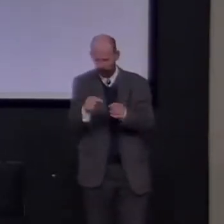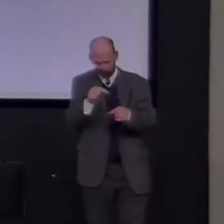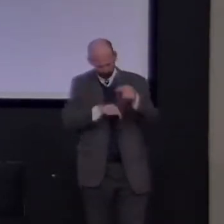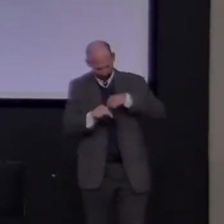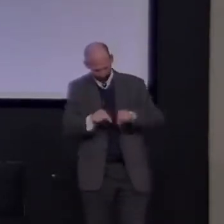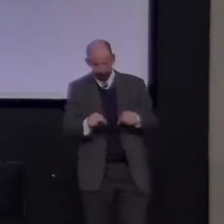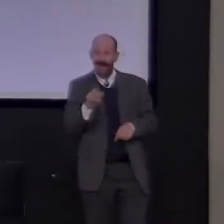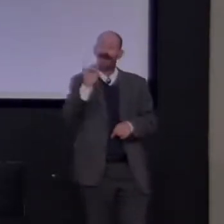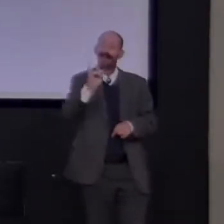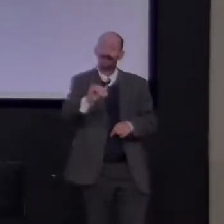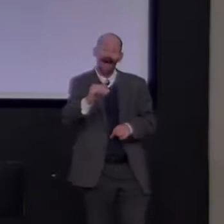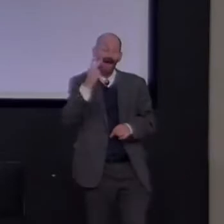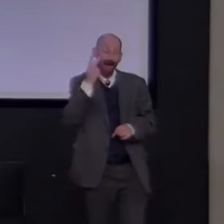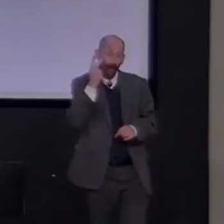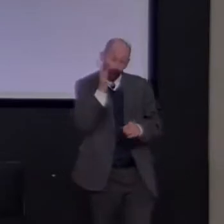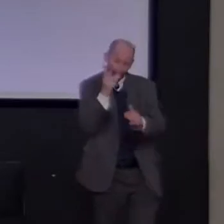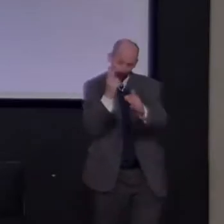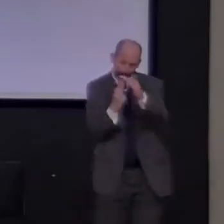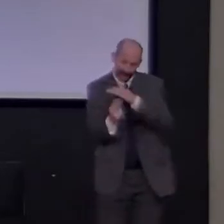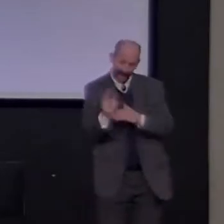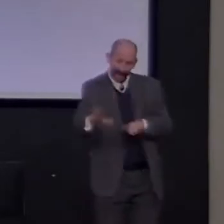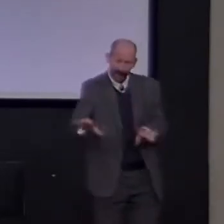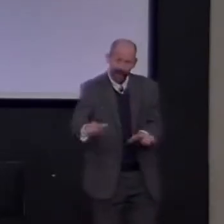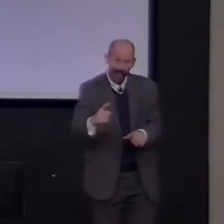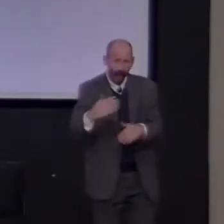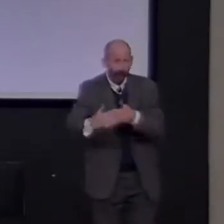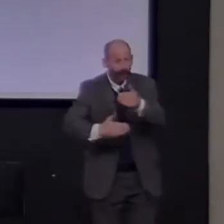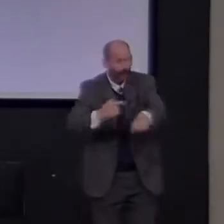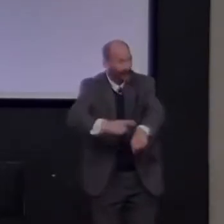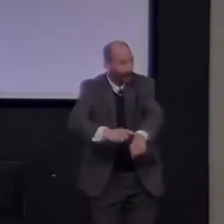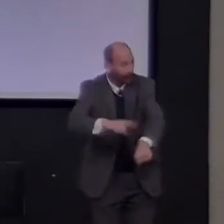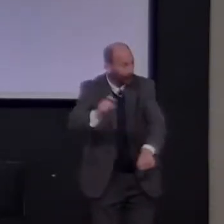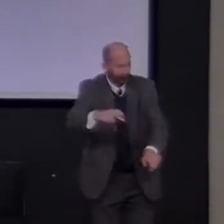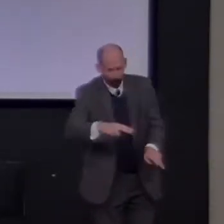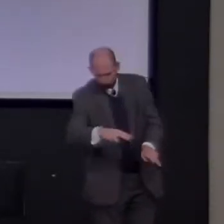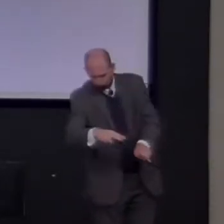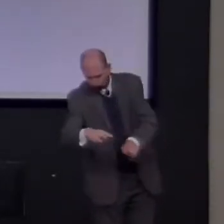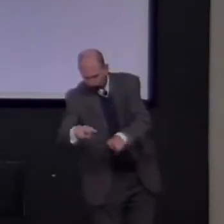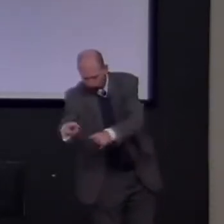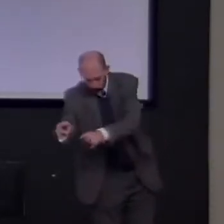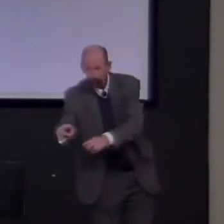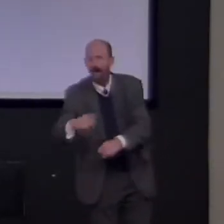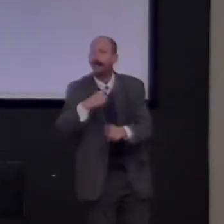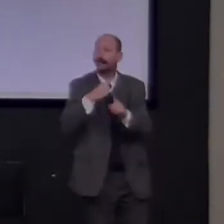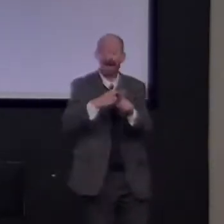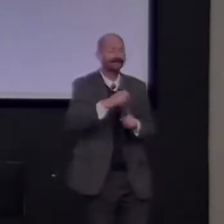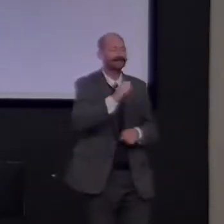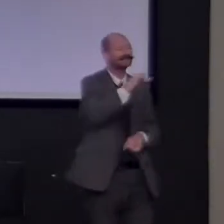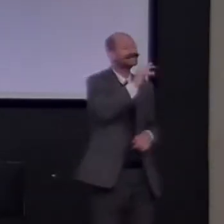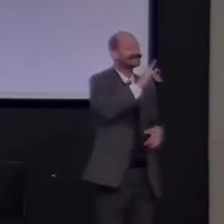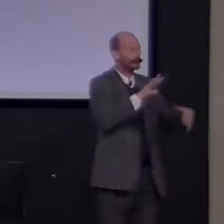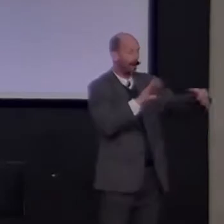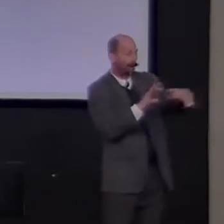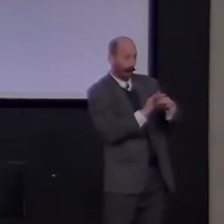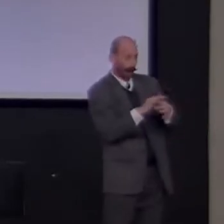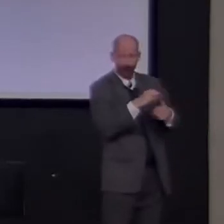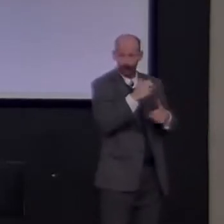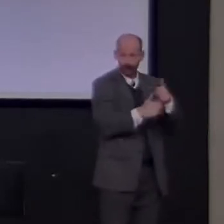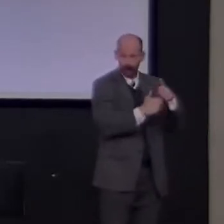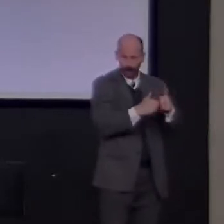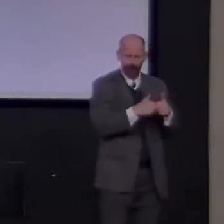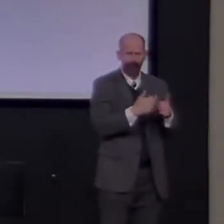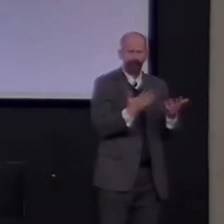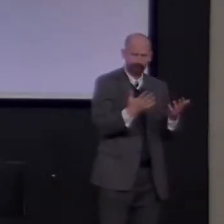over time, and additionally to that, related to the symbol grounding problem, whether one version of the test, either the symbolic